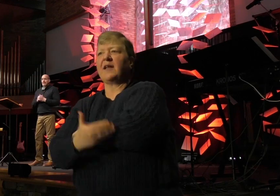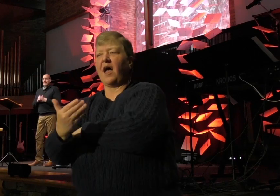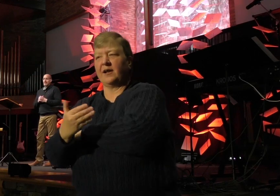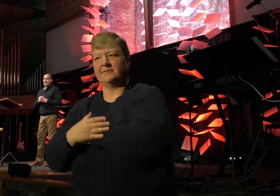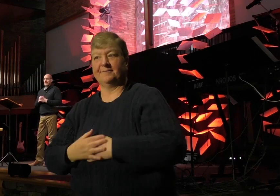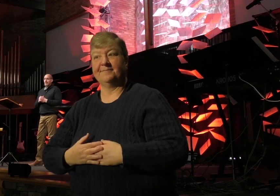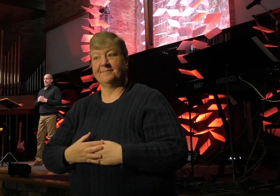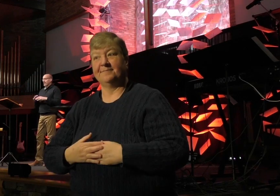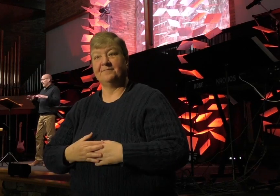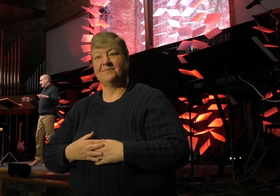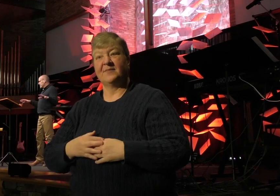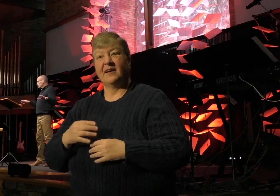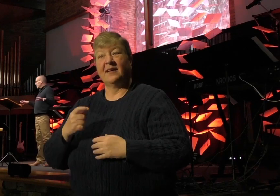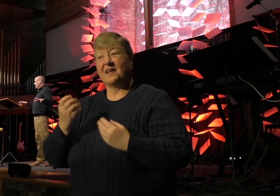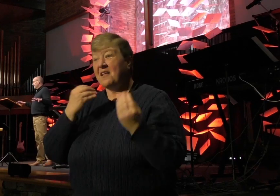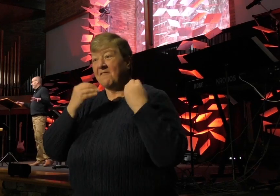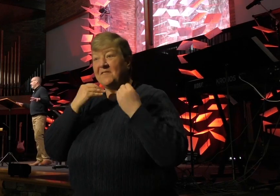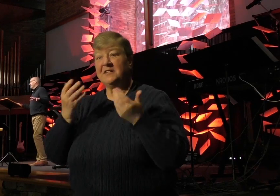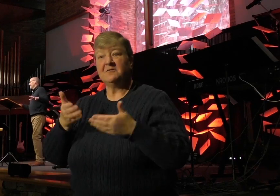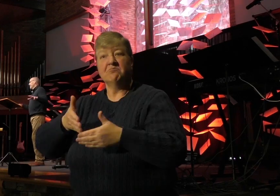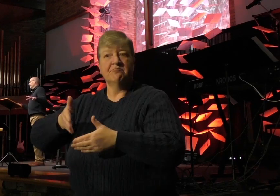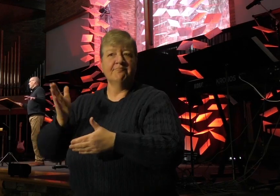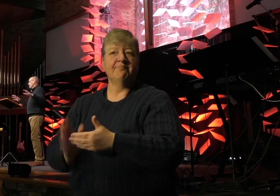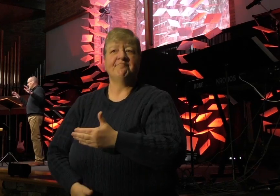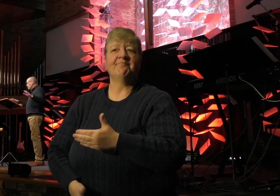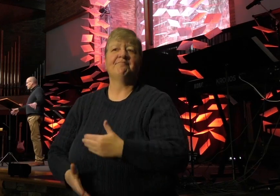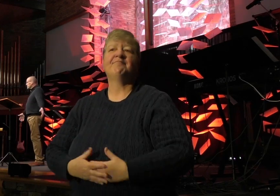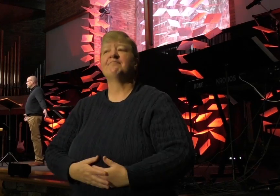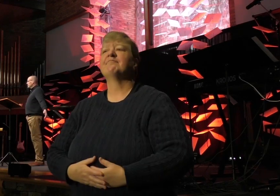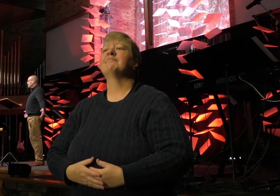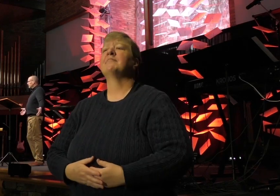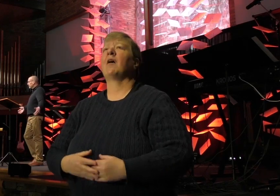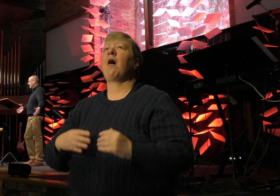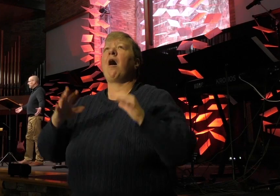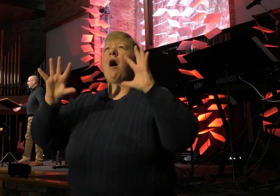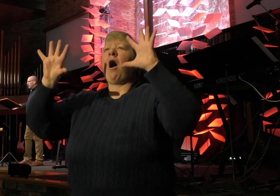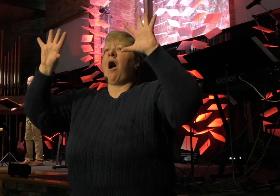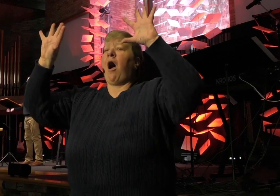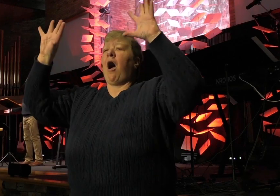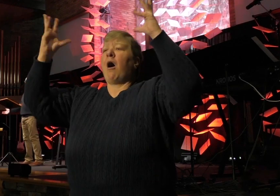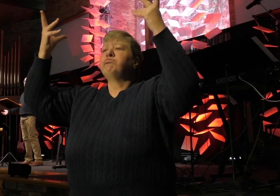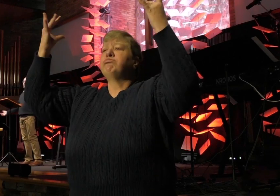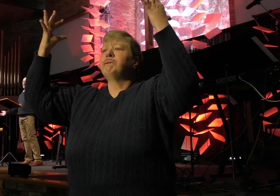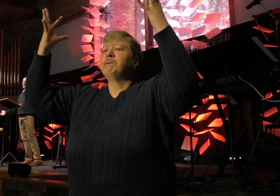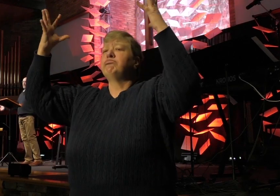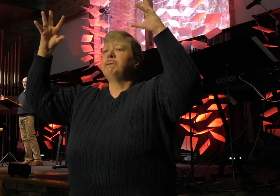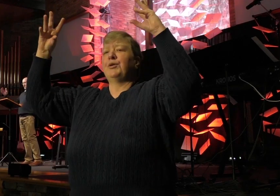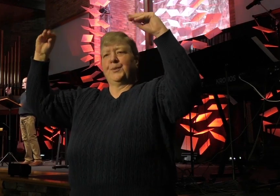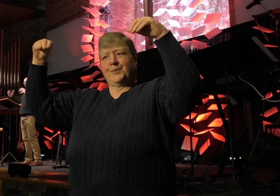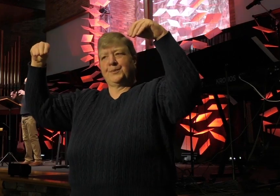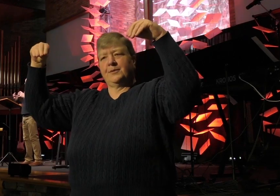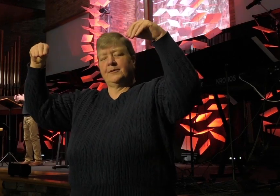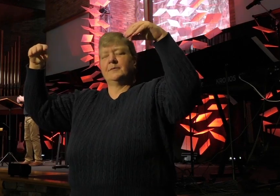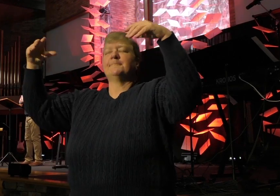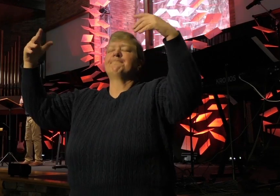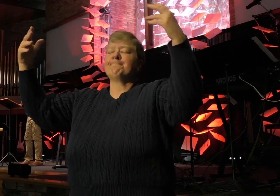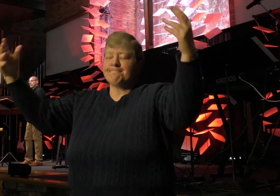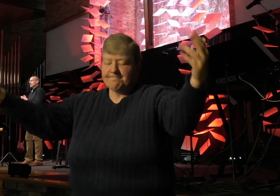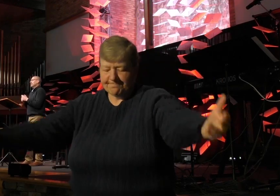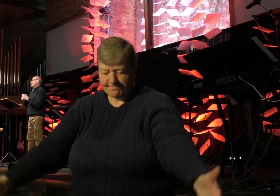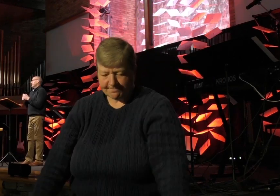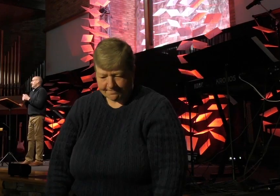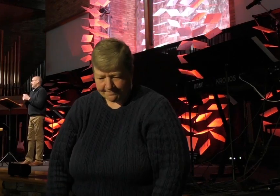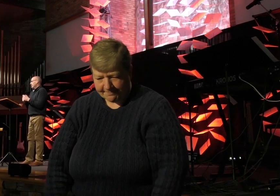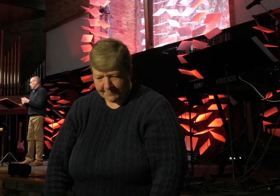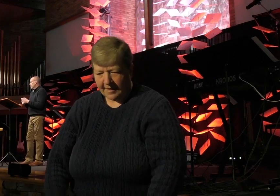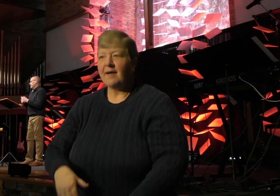feast ended. And the next morning, when the light was extinguished, everybody had to go back, live under the oppressive